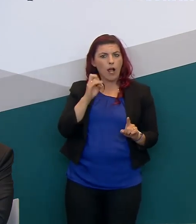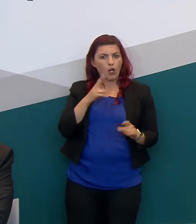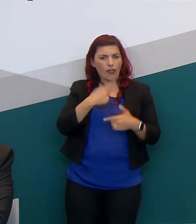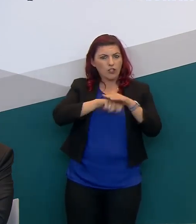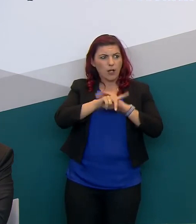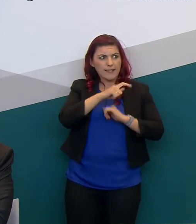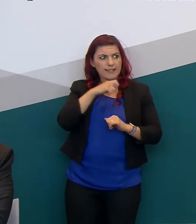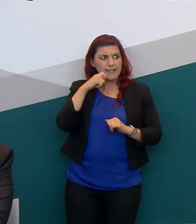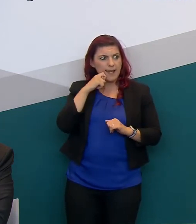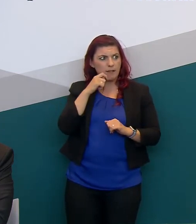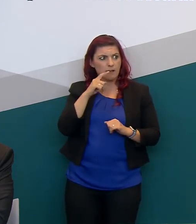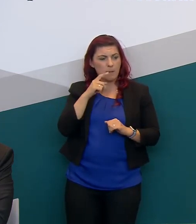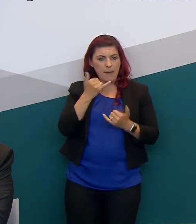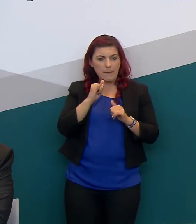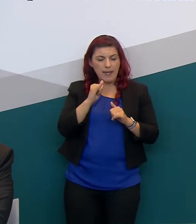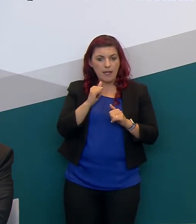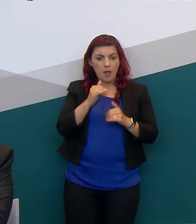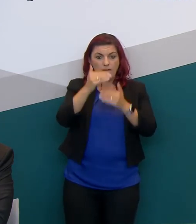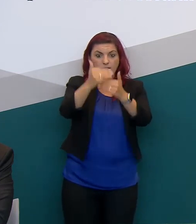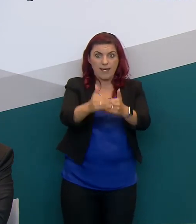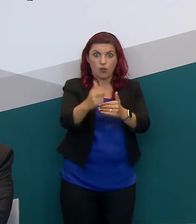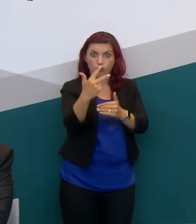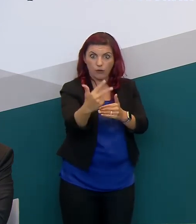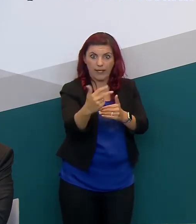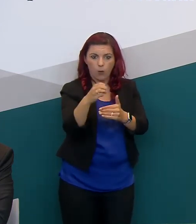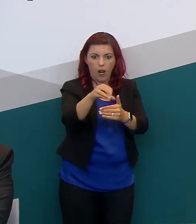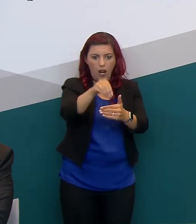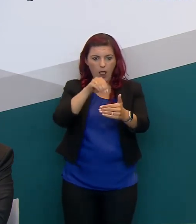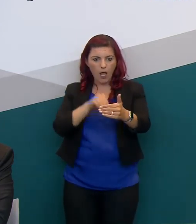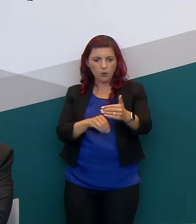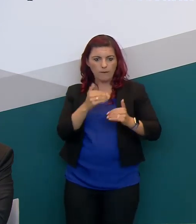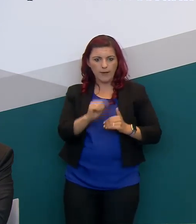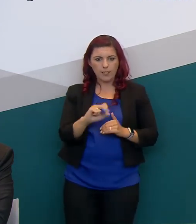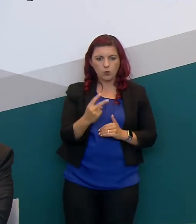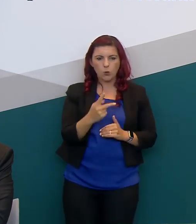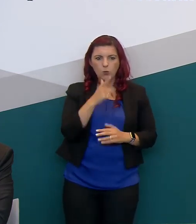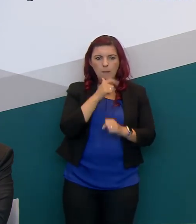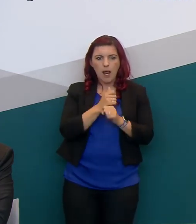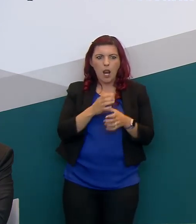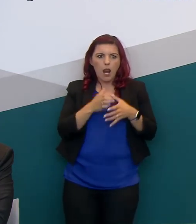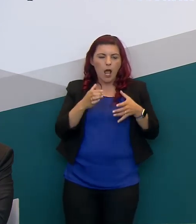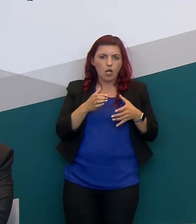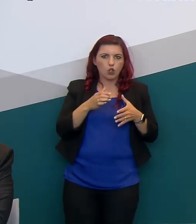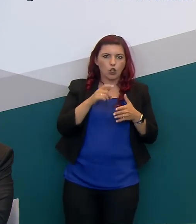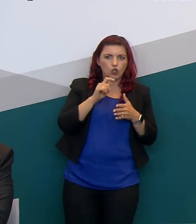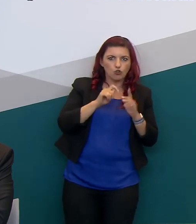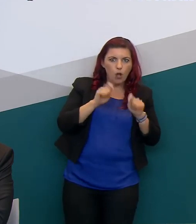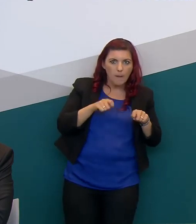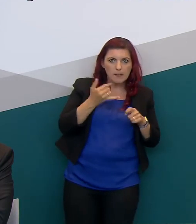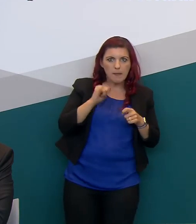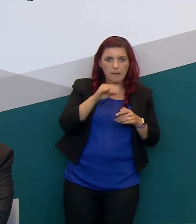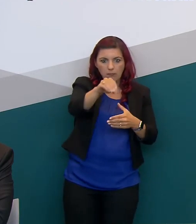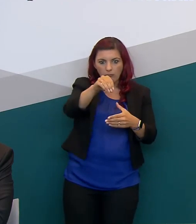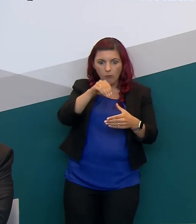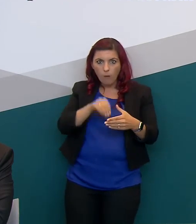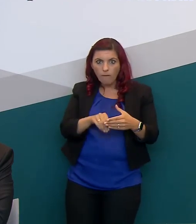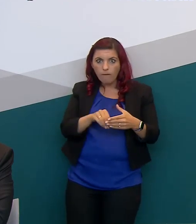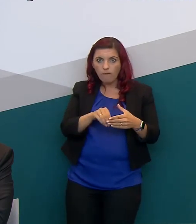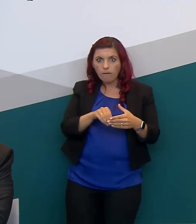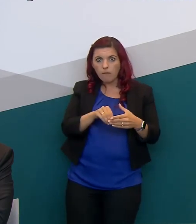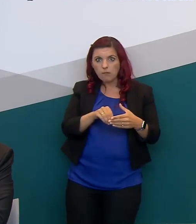of Phase 3 into Phase 2, particularly around retailers, larger non-essential retailers, moving down if they have street access into phase